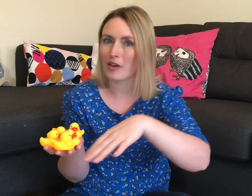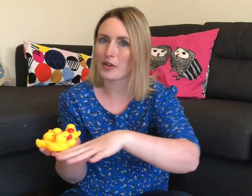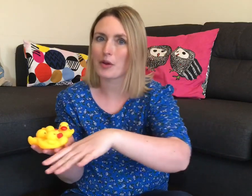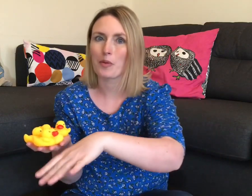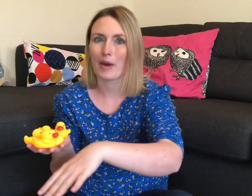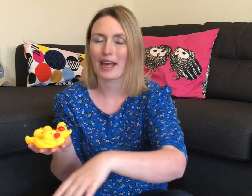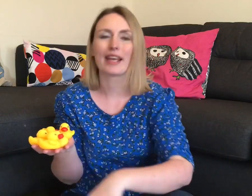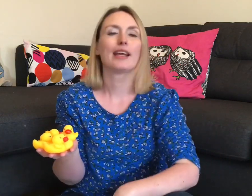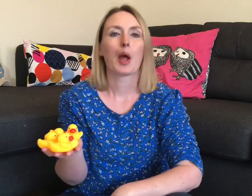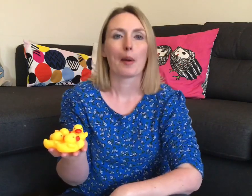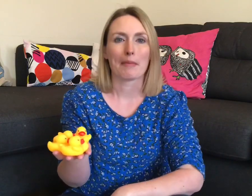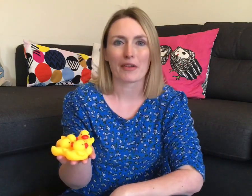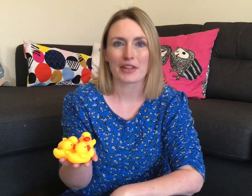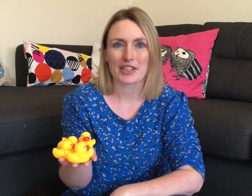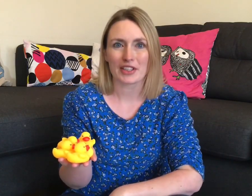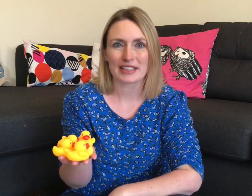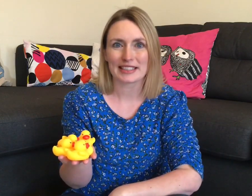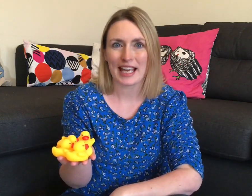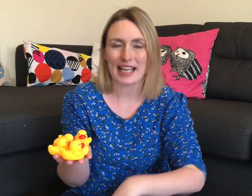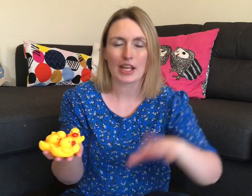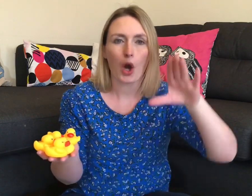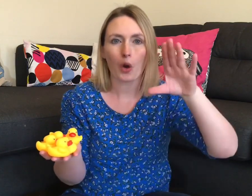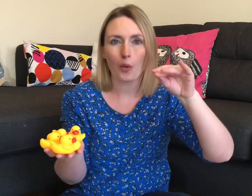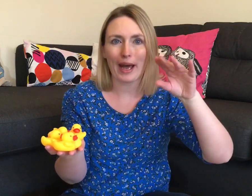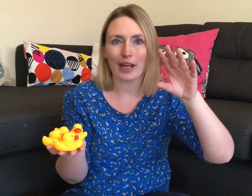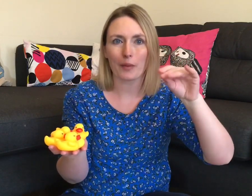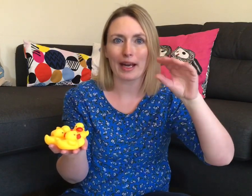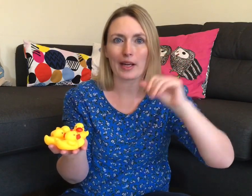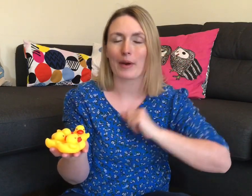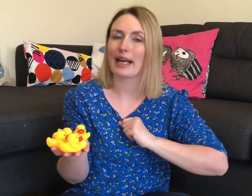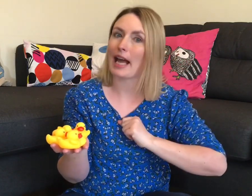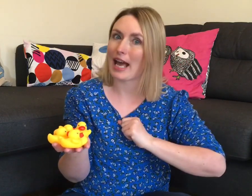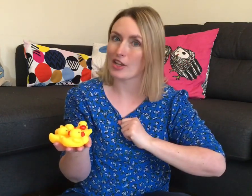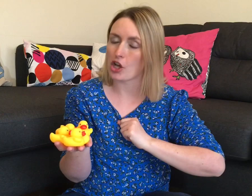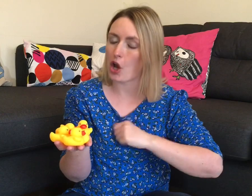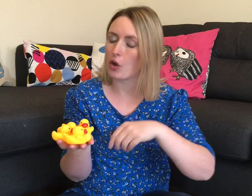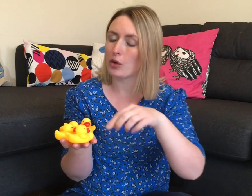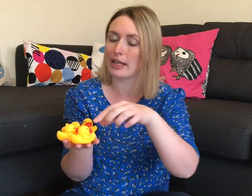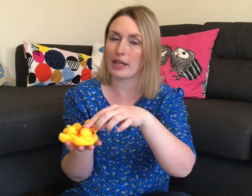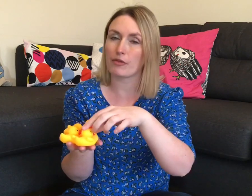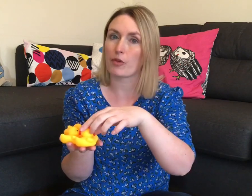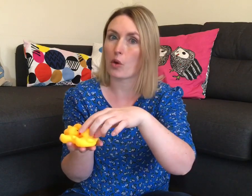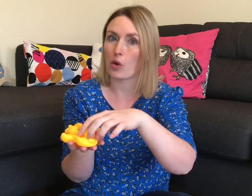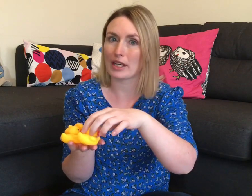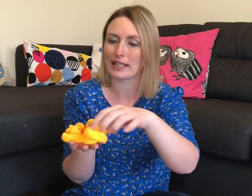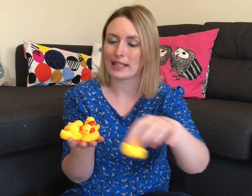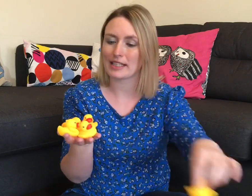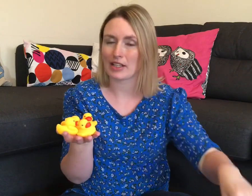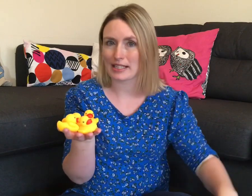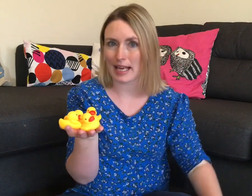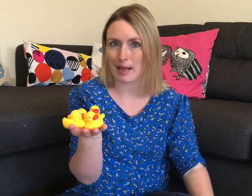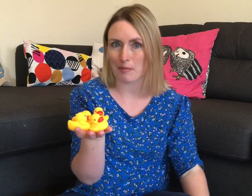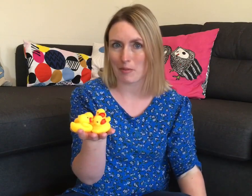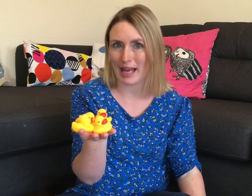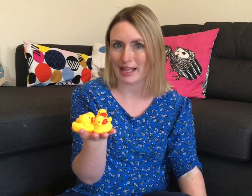away. Mother duck said quack quack quack and only four little ducks came back.